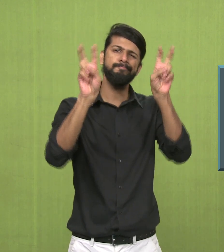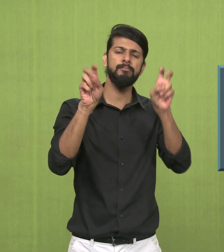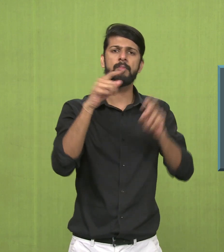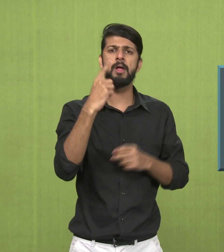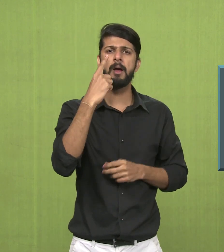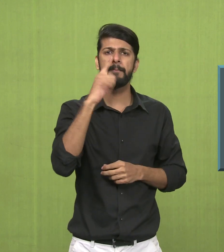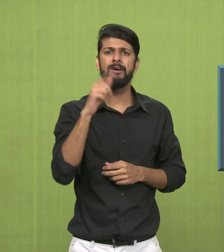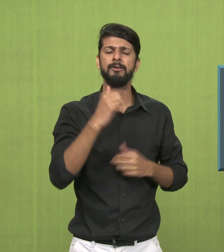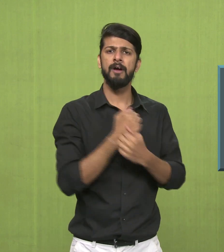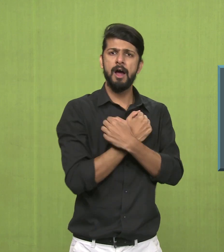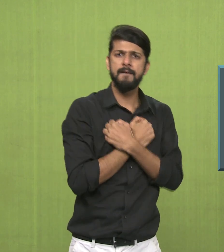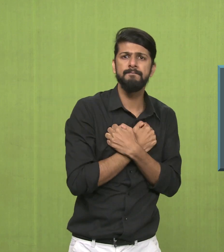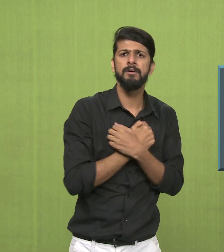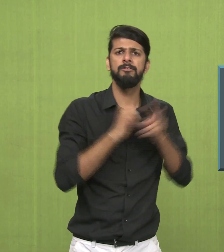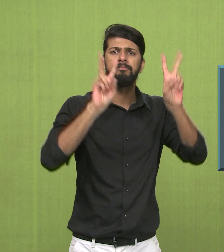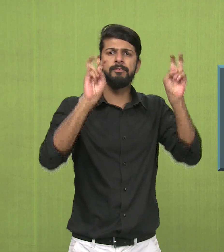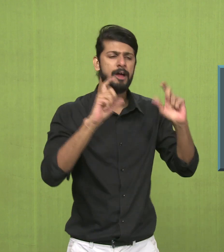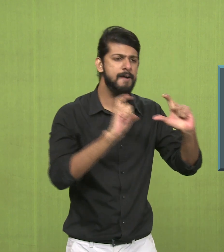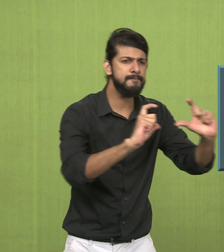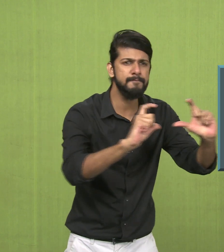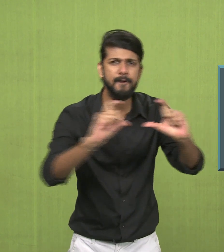This is the universal